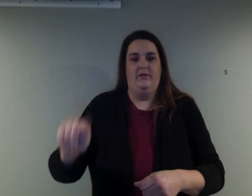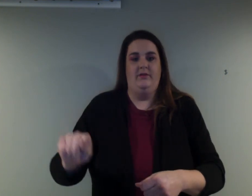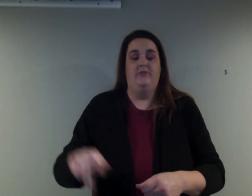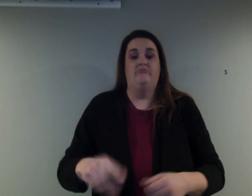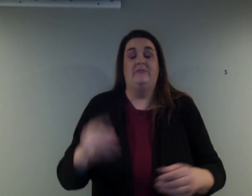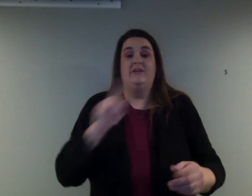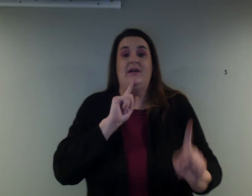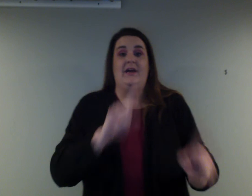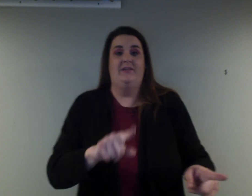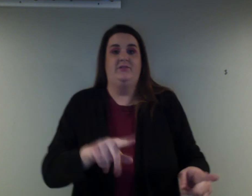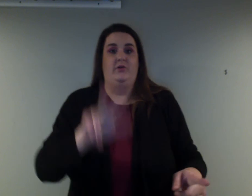feet.